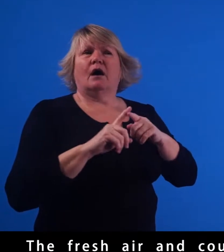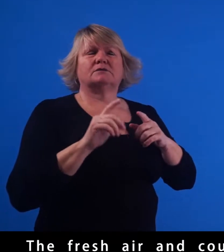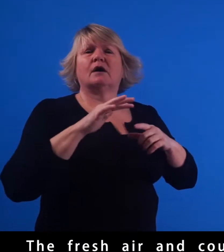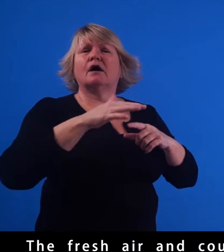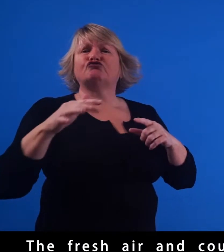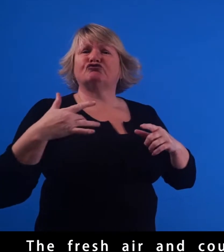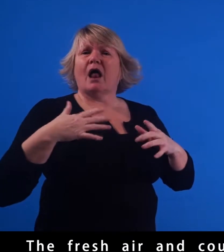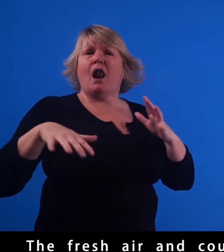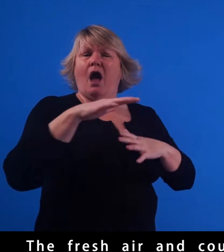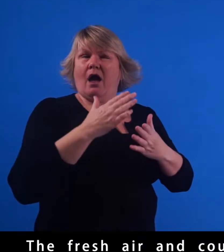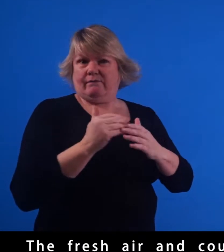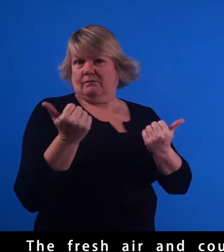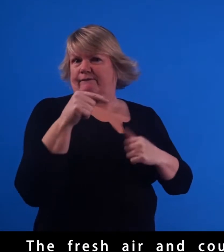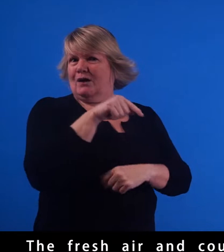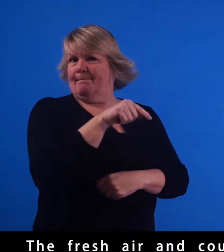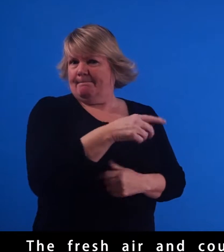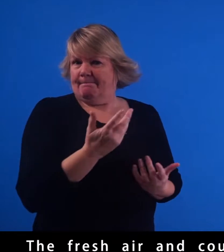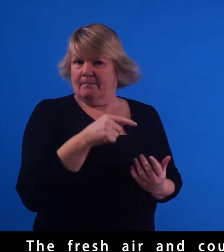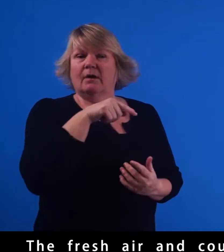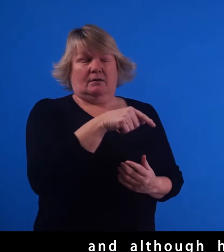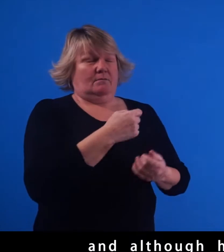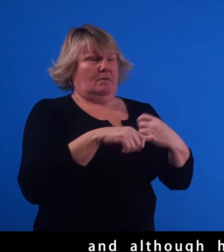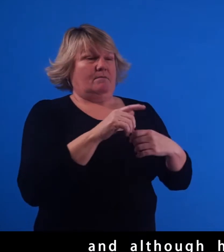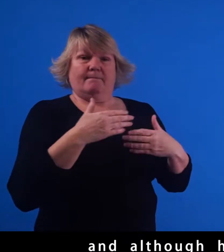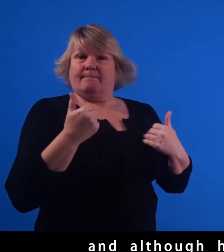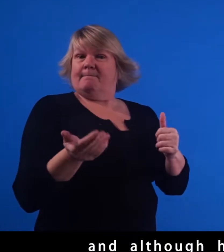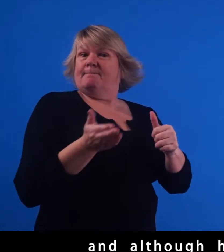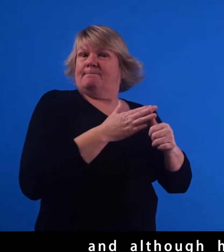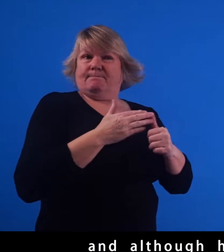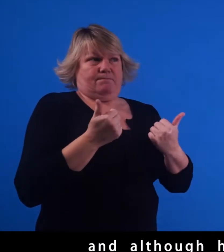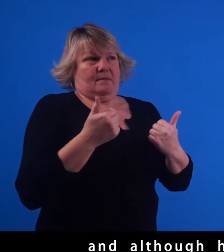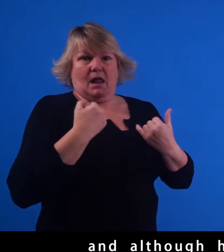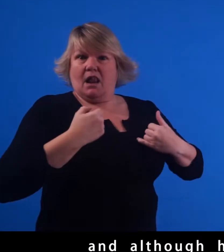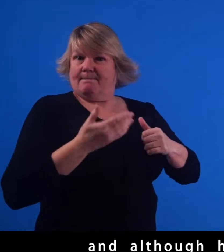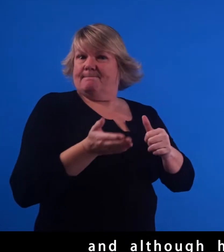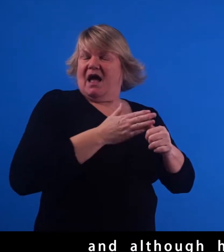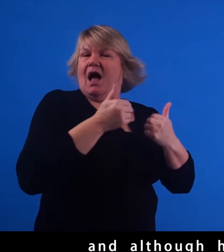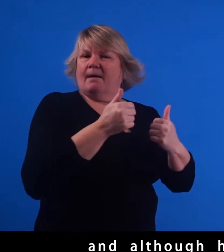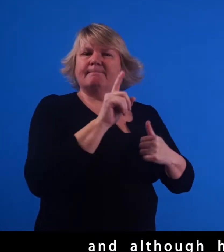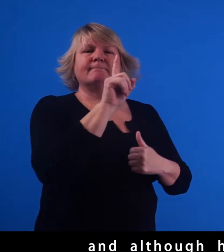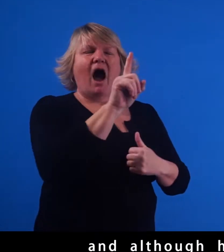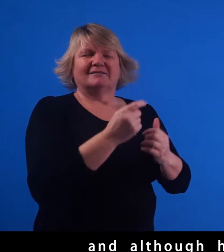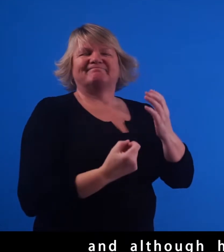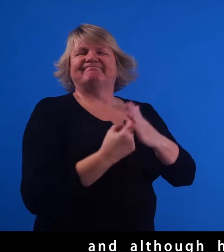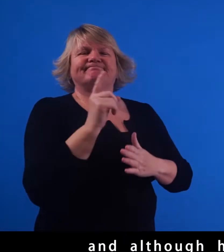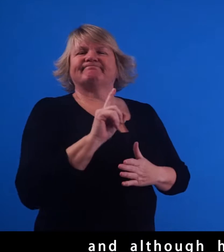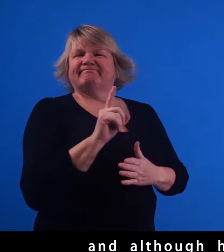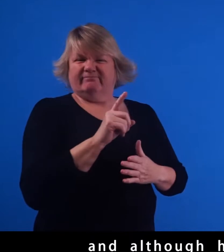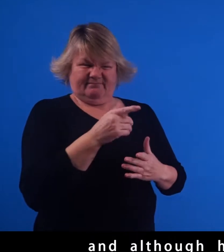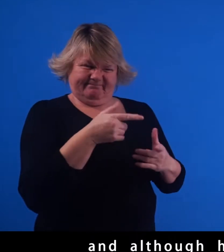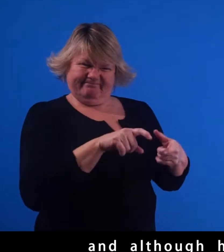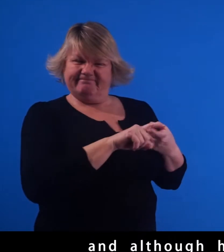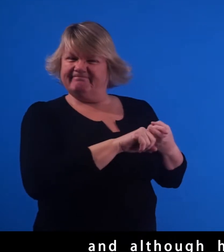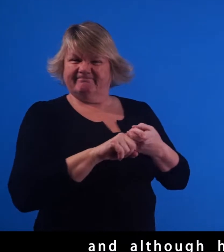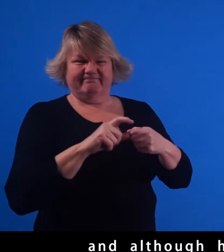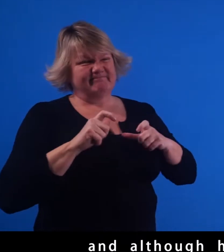country life were good for him, and although he recovered well from his illness, he was left with a permanent